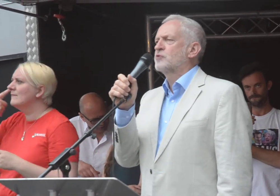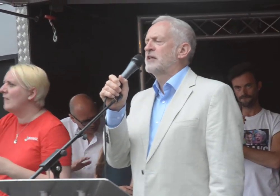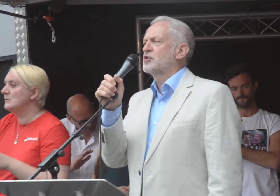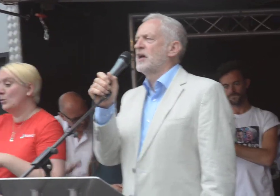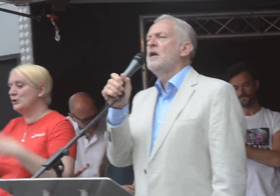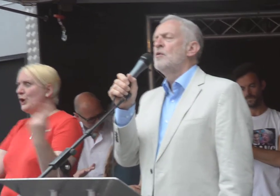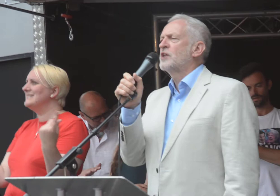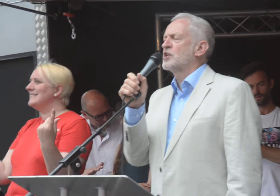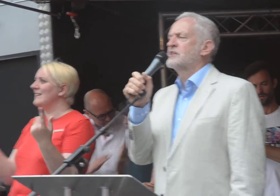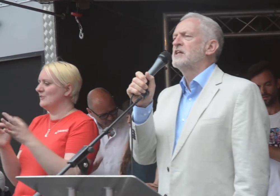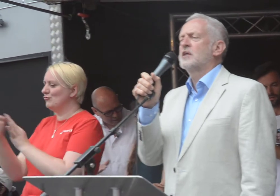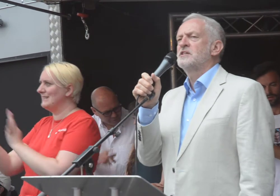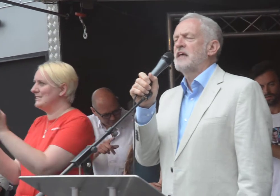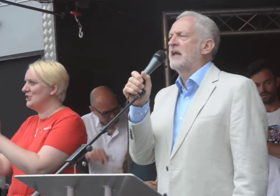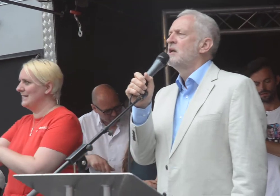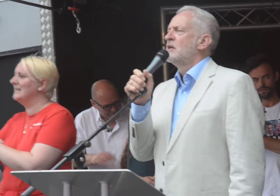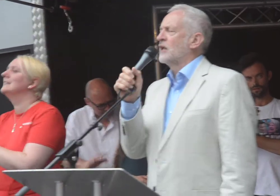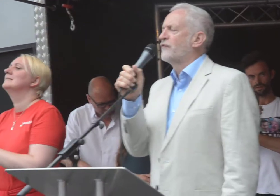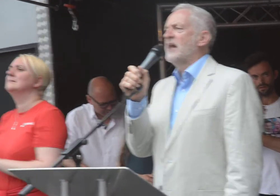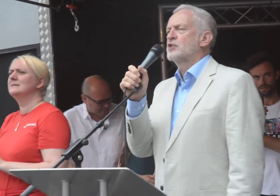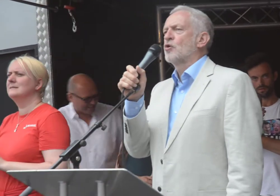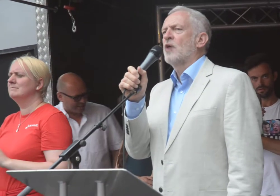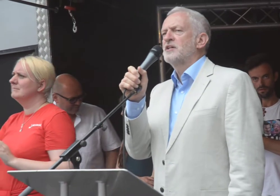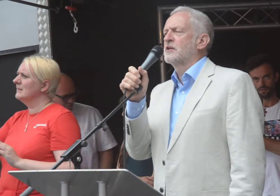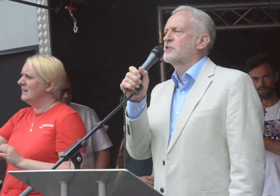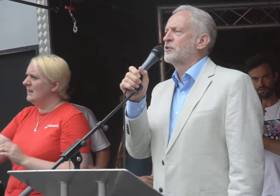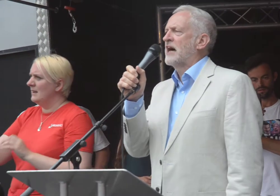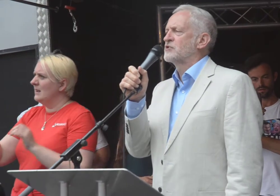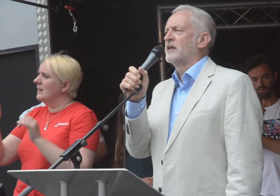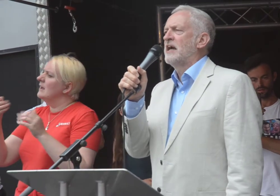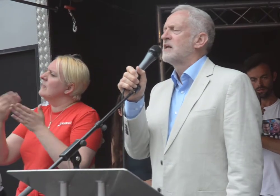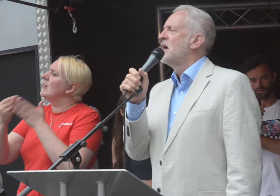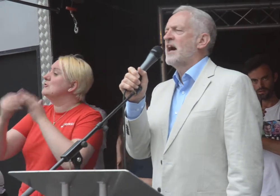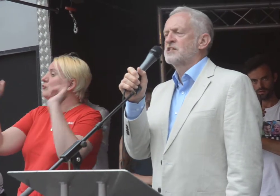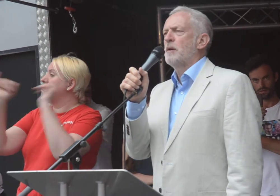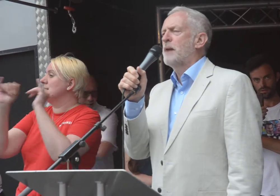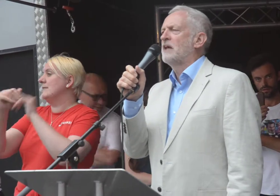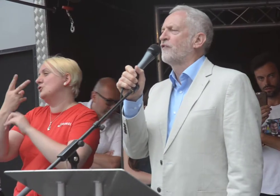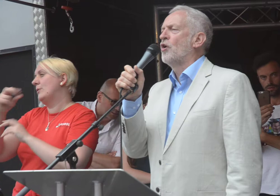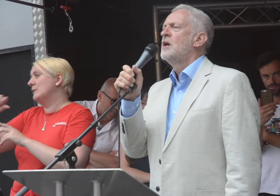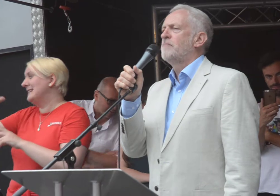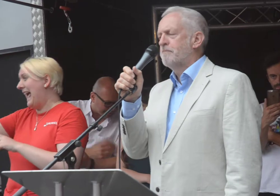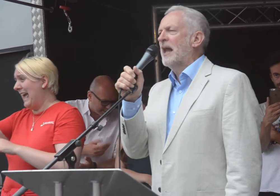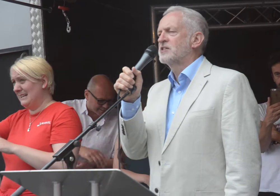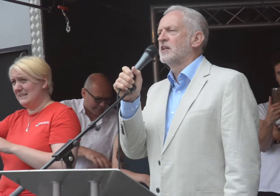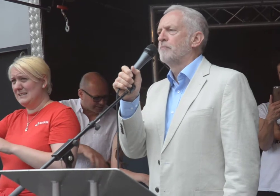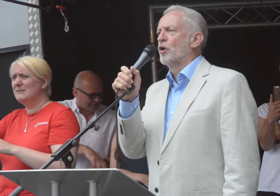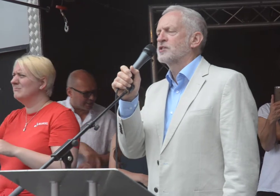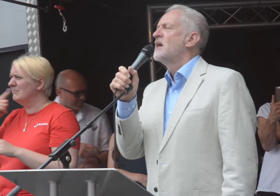economic strategy which essentially said that the financial crisis of 2008 has to be paid for by